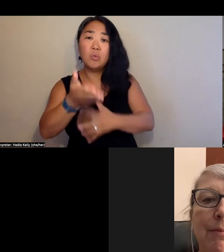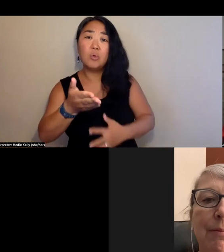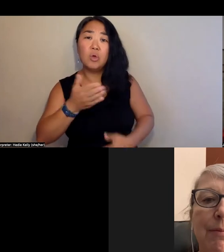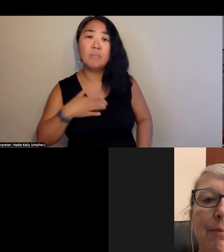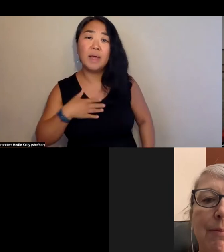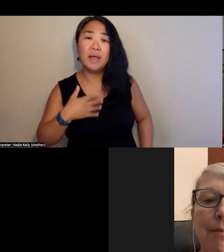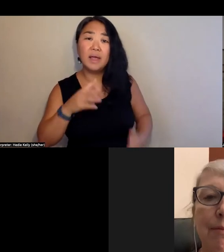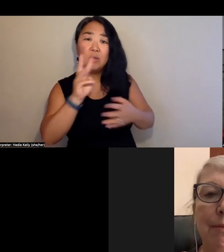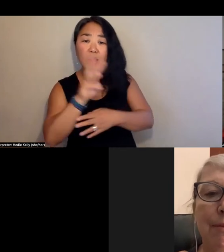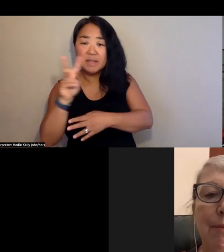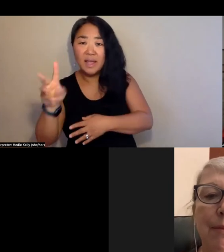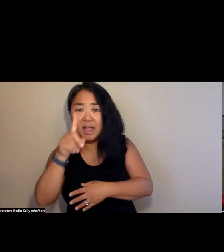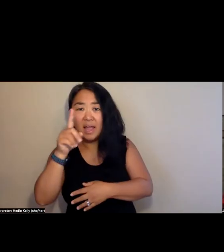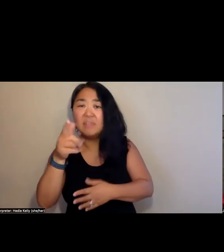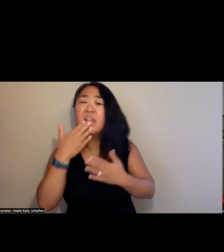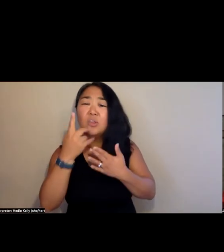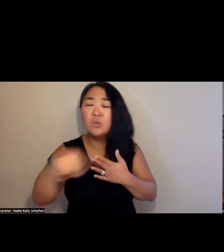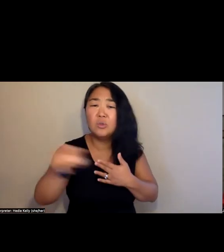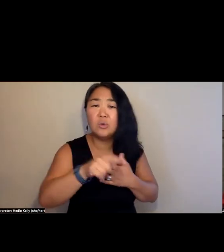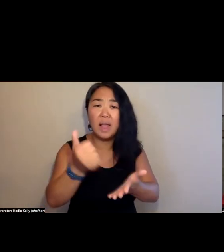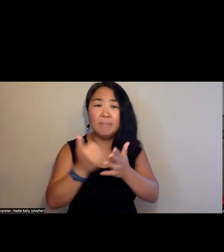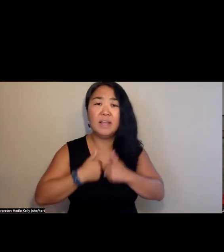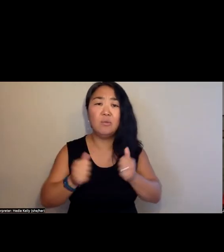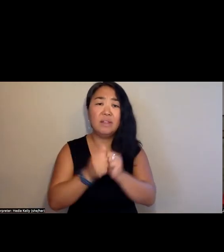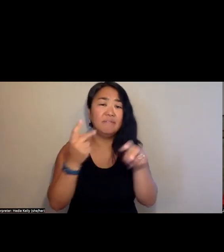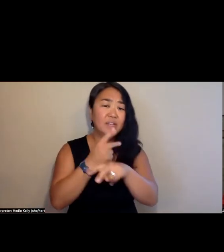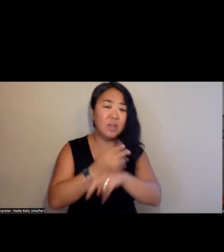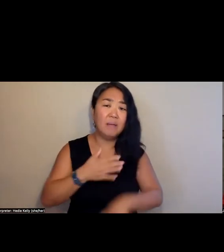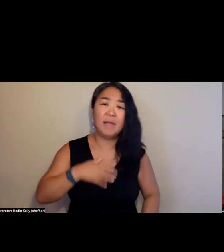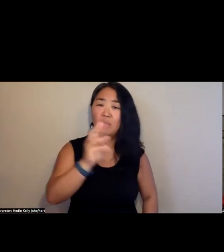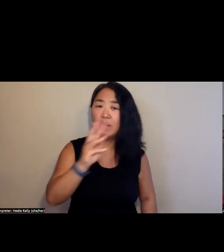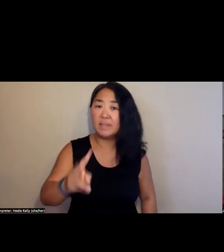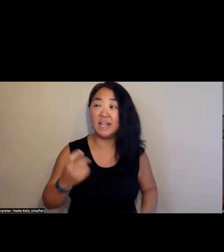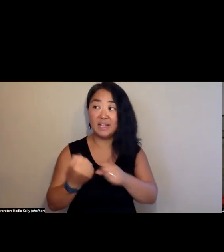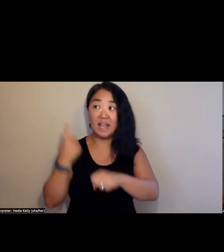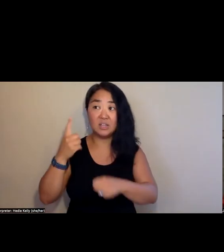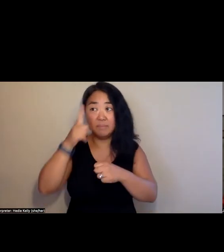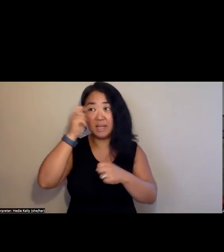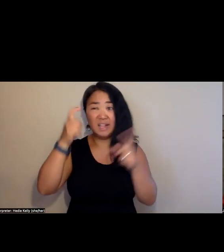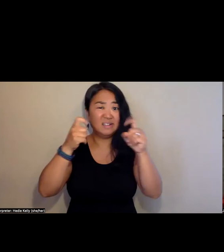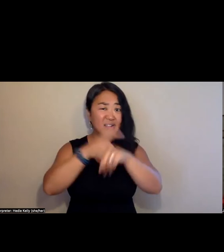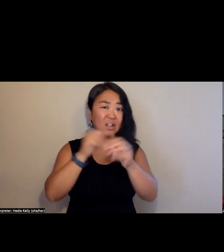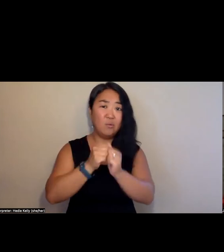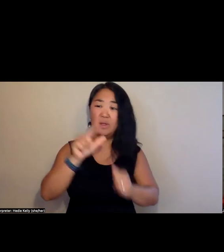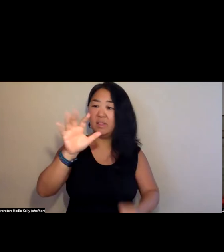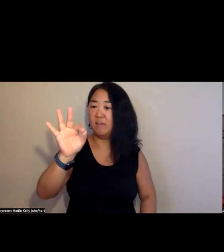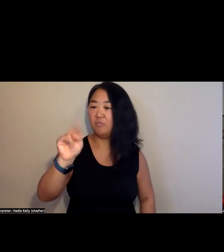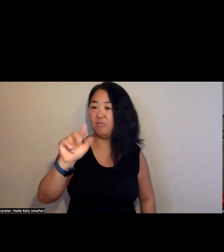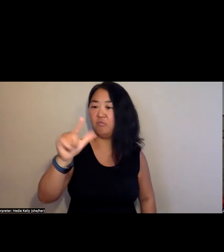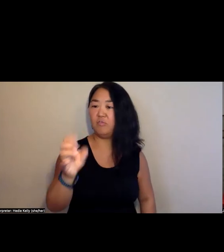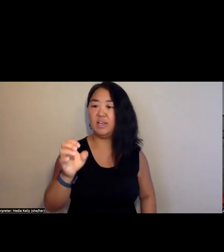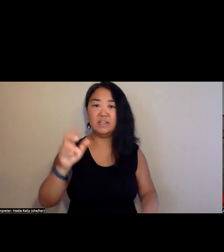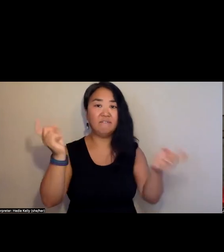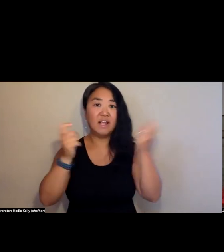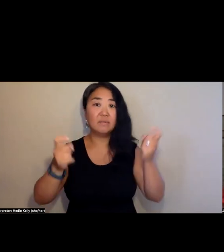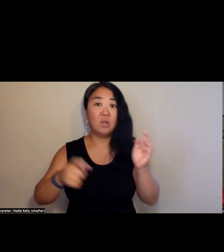sign up complications as I've been figuring this out. Last year, due to the logistics of the Fringe Festival, I basically, once